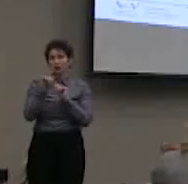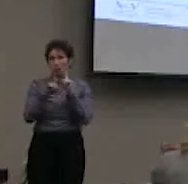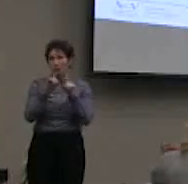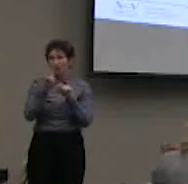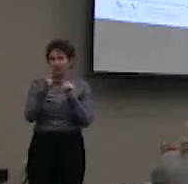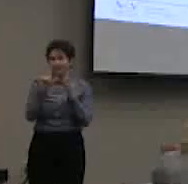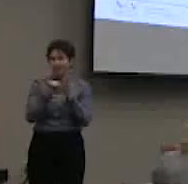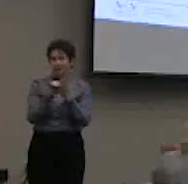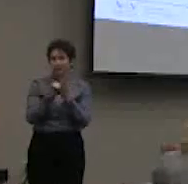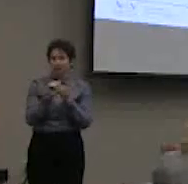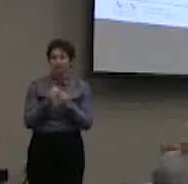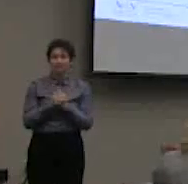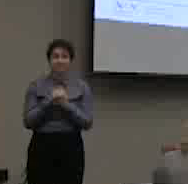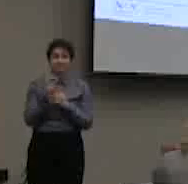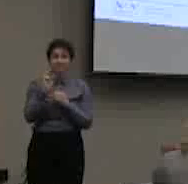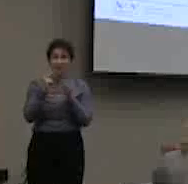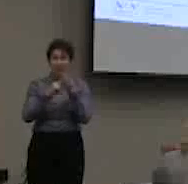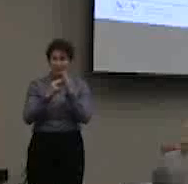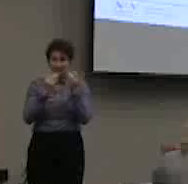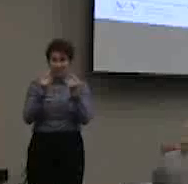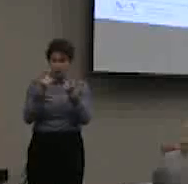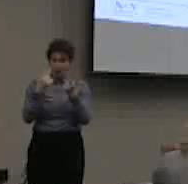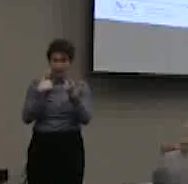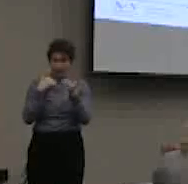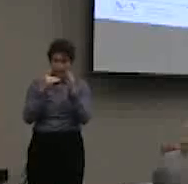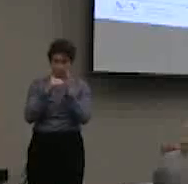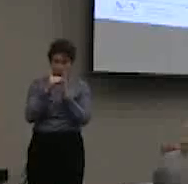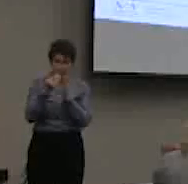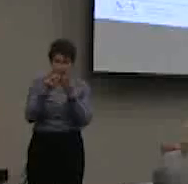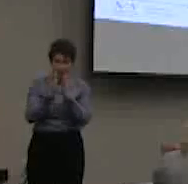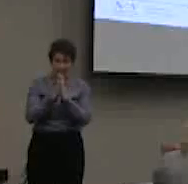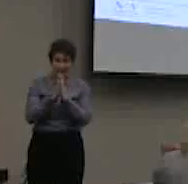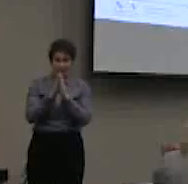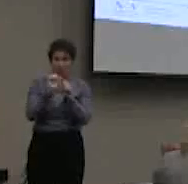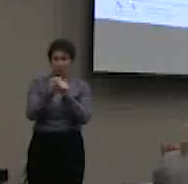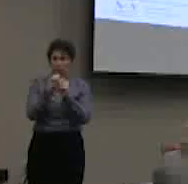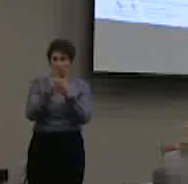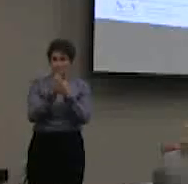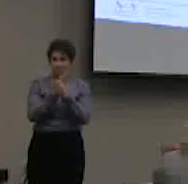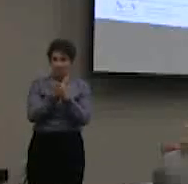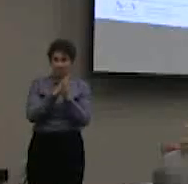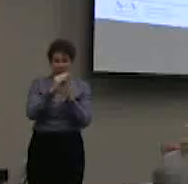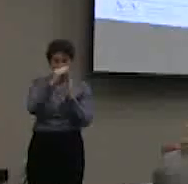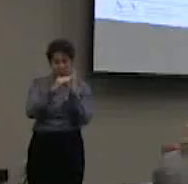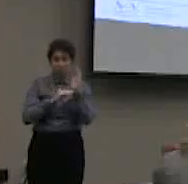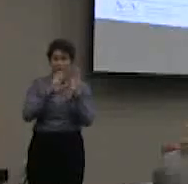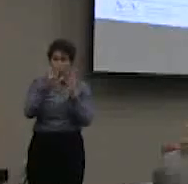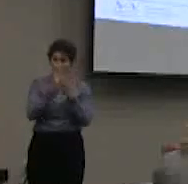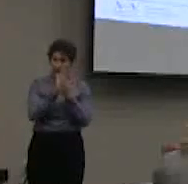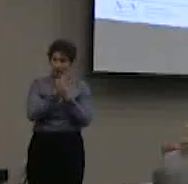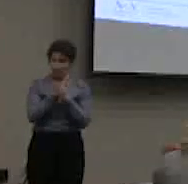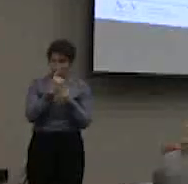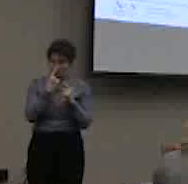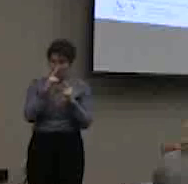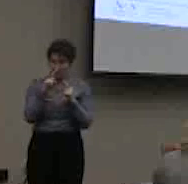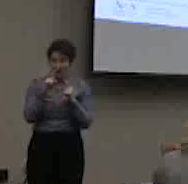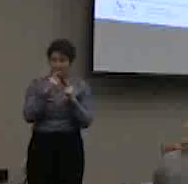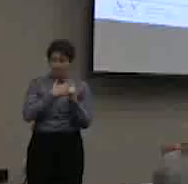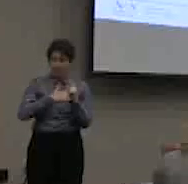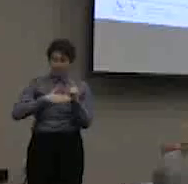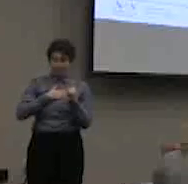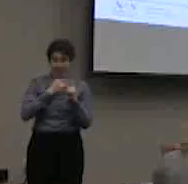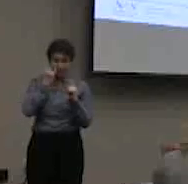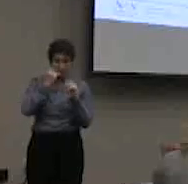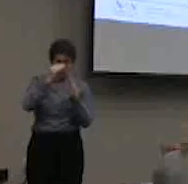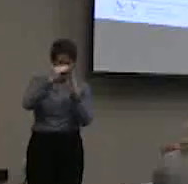a frequently asked questions worksheet in your packet. We just ask that if you fill any of this out, that you leave it at